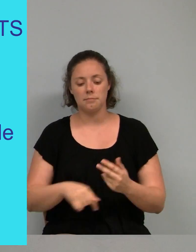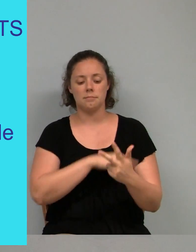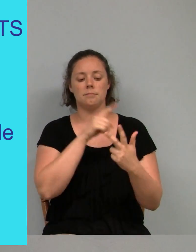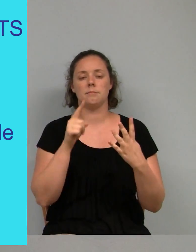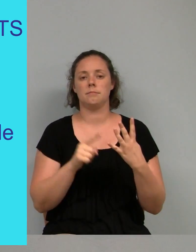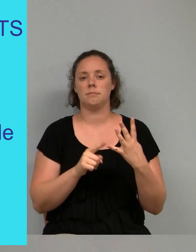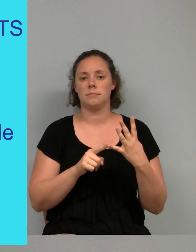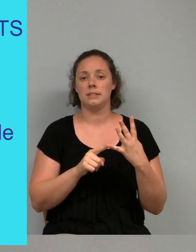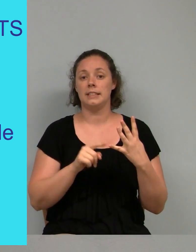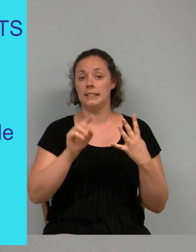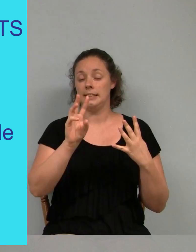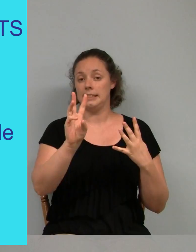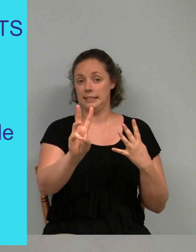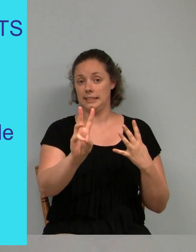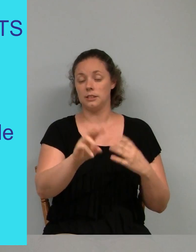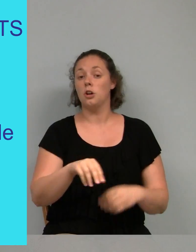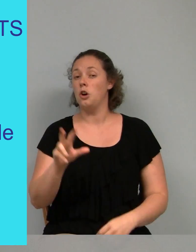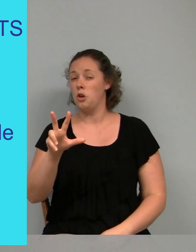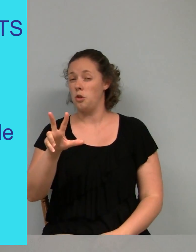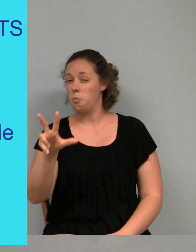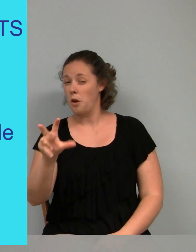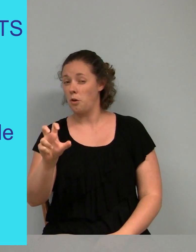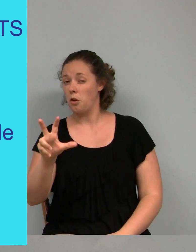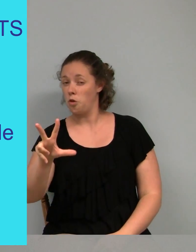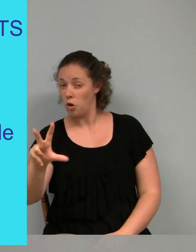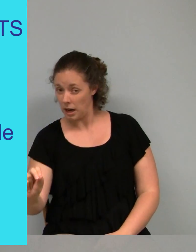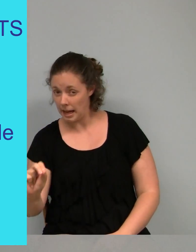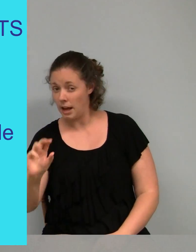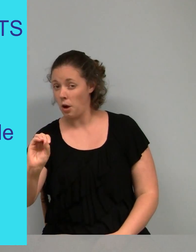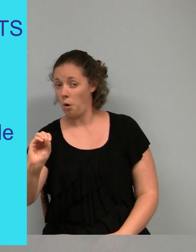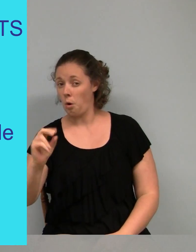6 330 ohm resistors,